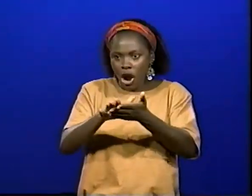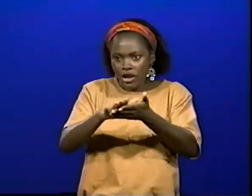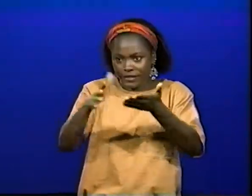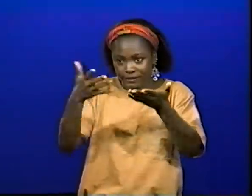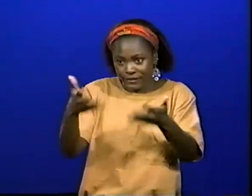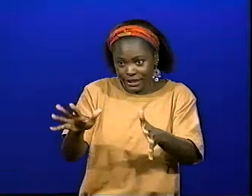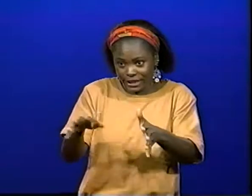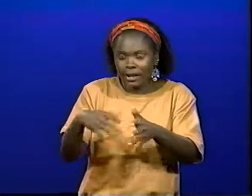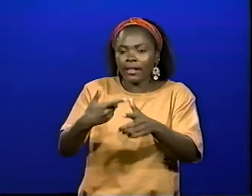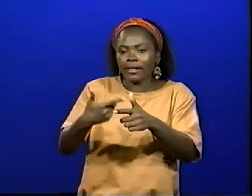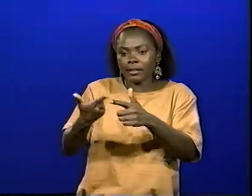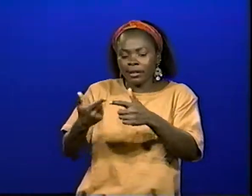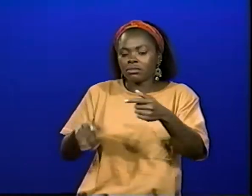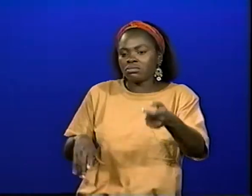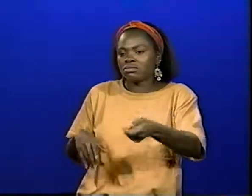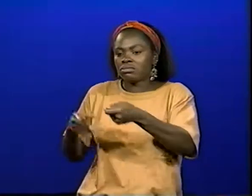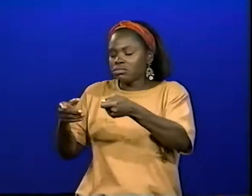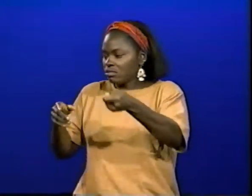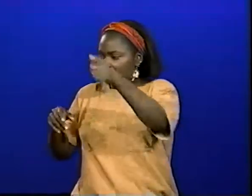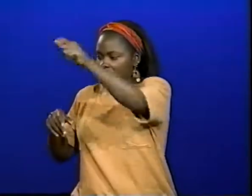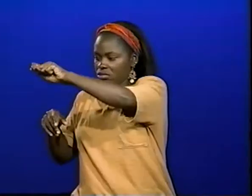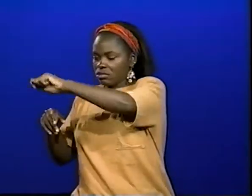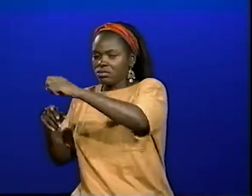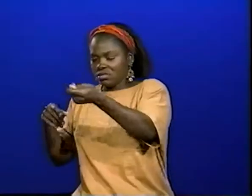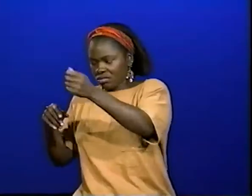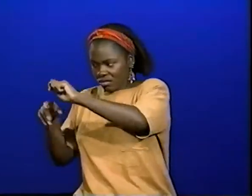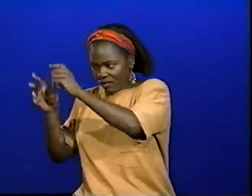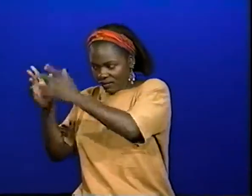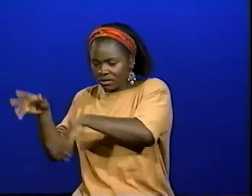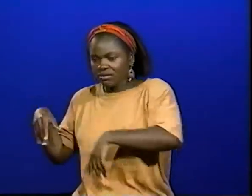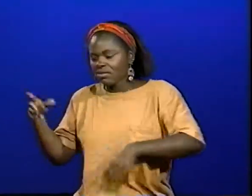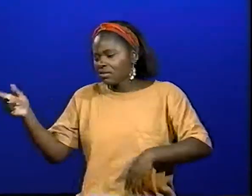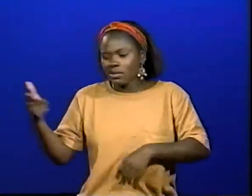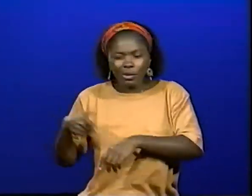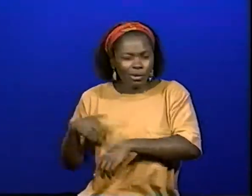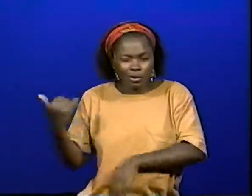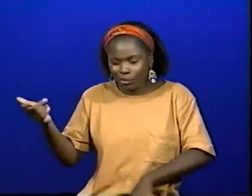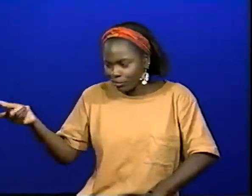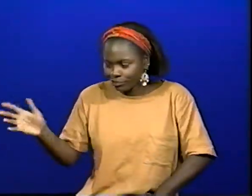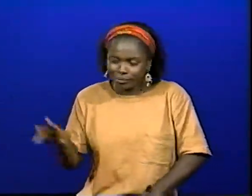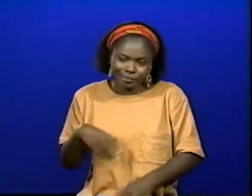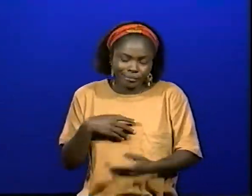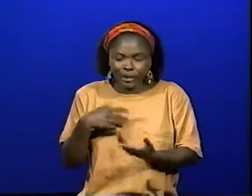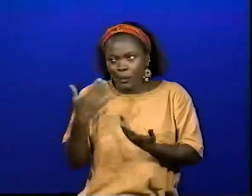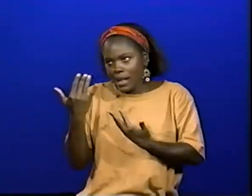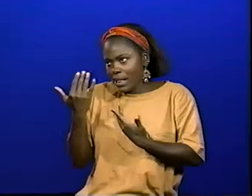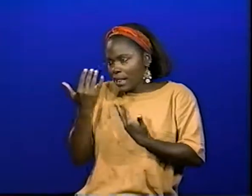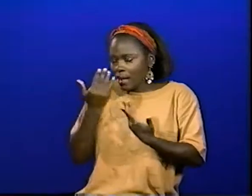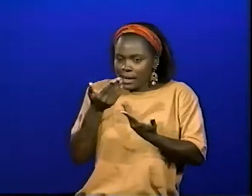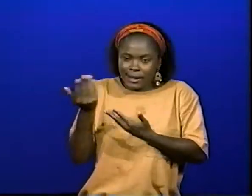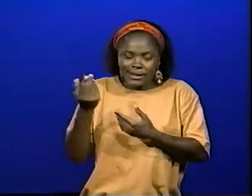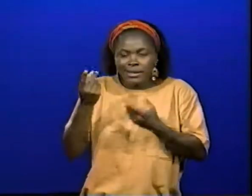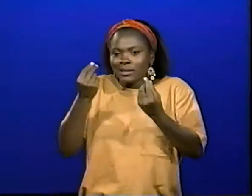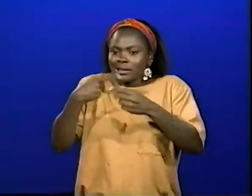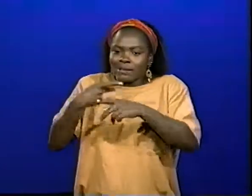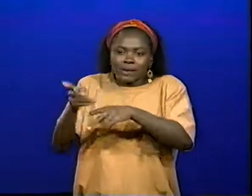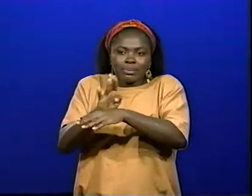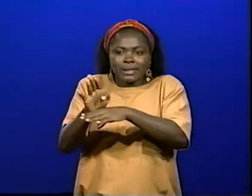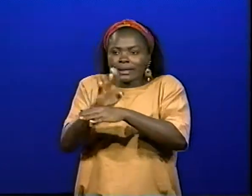Wash the rice, and then add it to the pot with the kidney beans. It's going to take a while to cook, so if you want